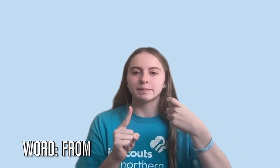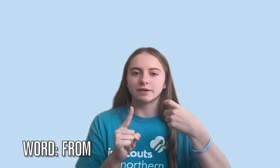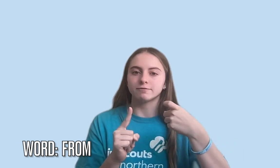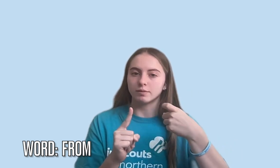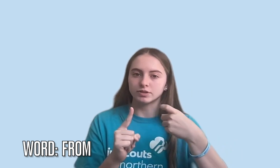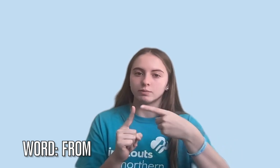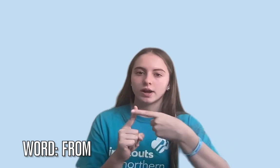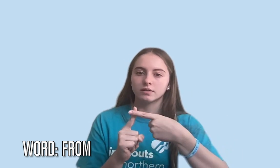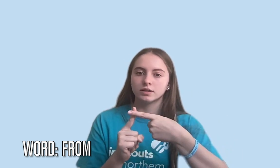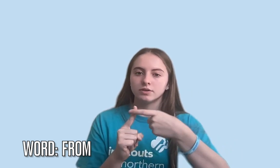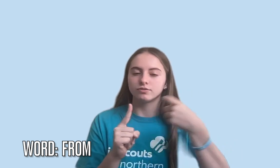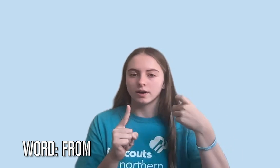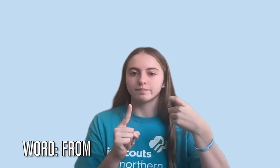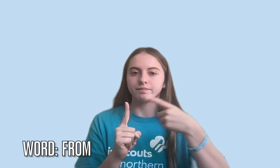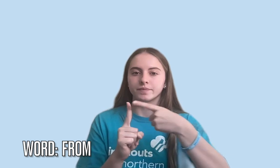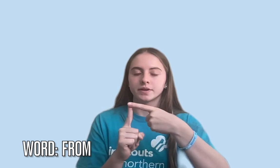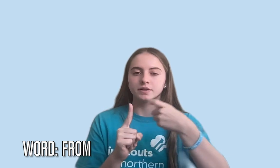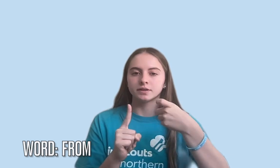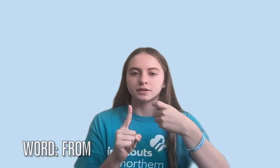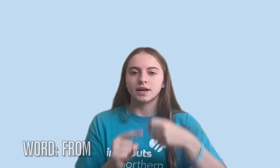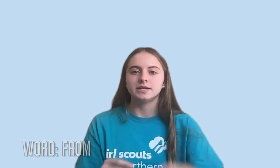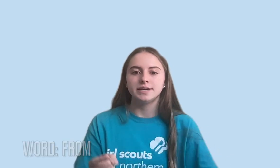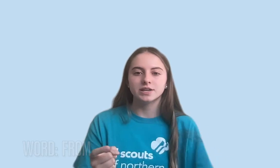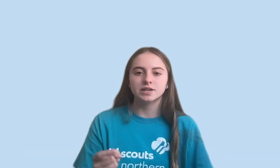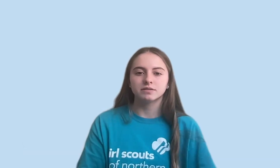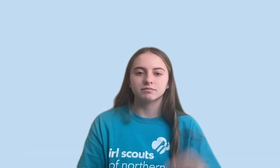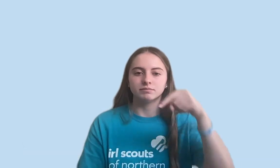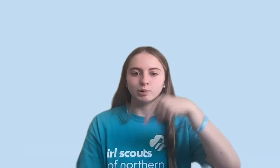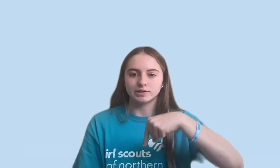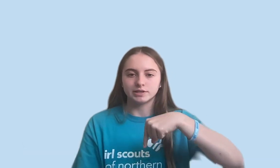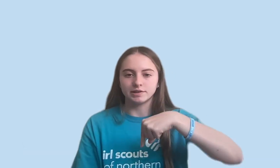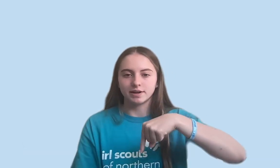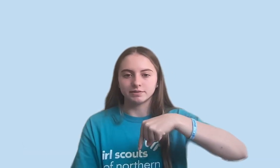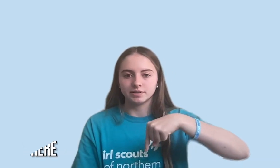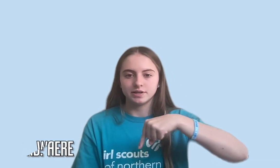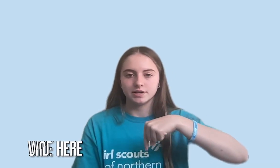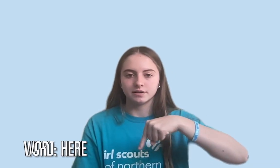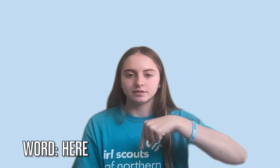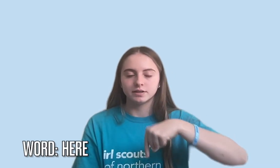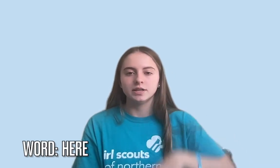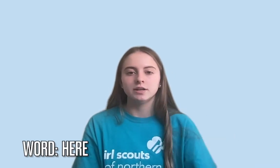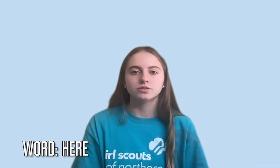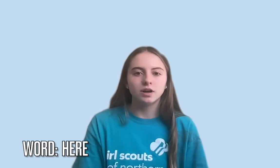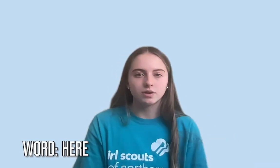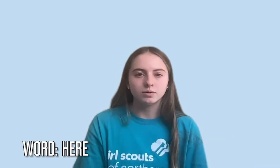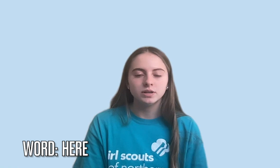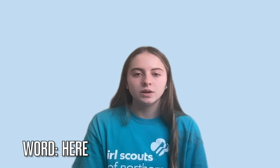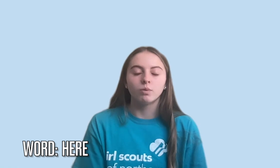something from somewhere. From. And here, pointing to the ground. Here. So we'll